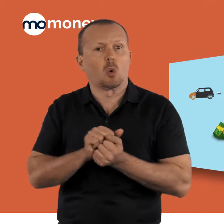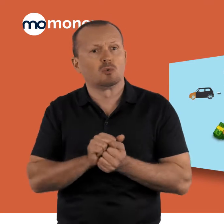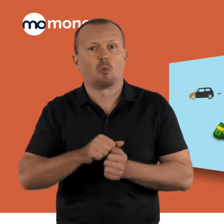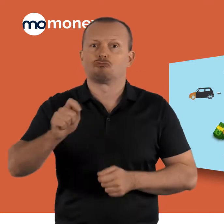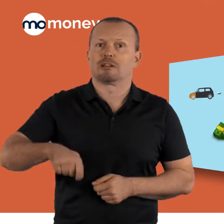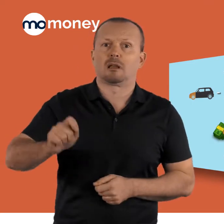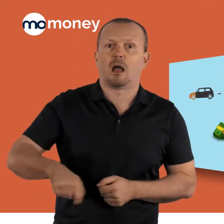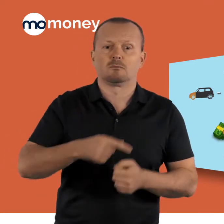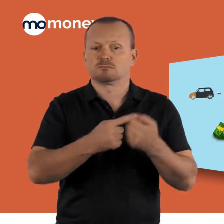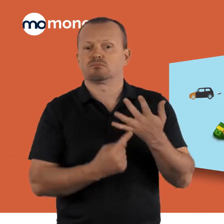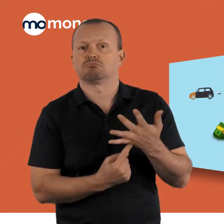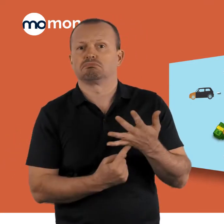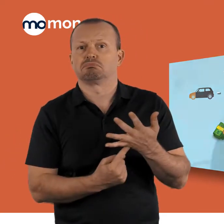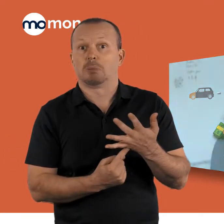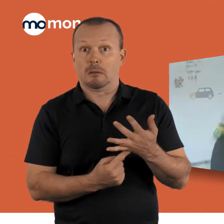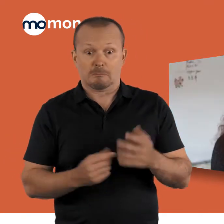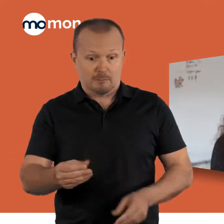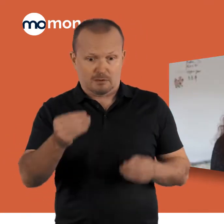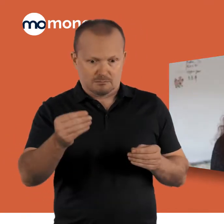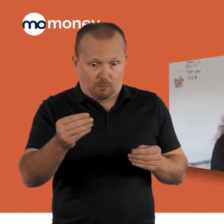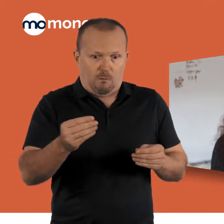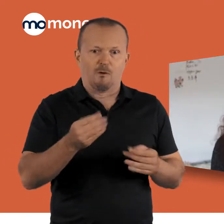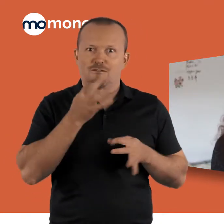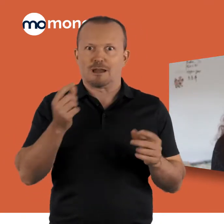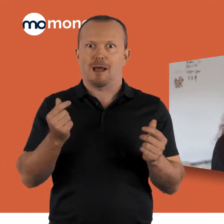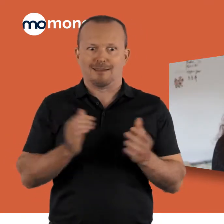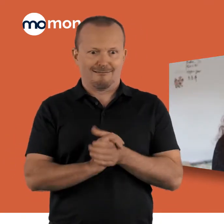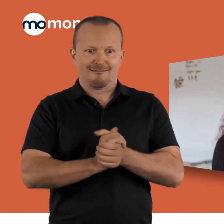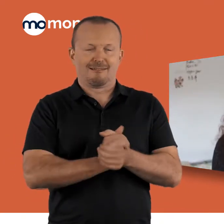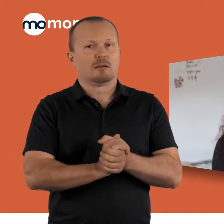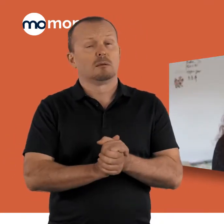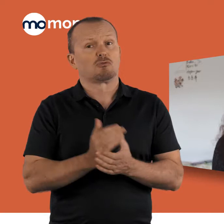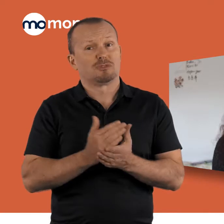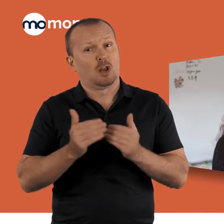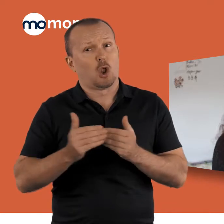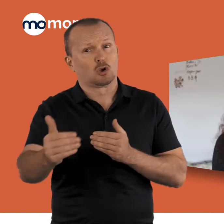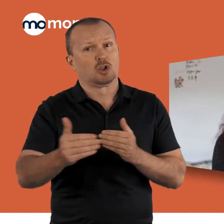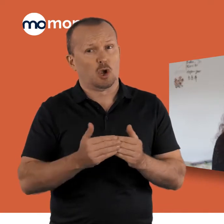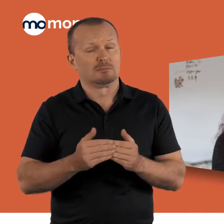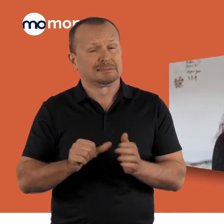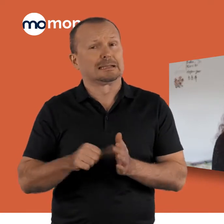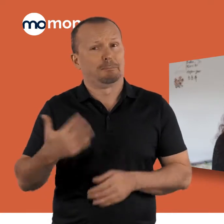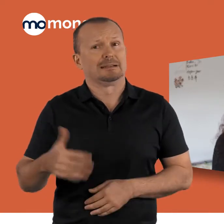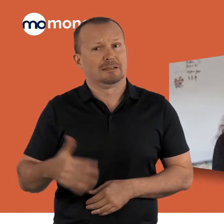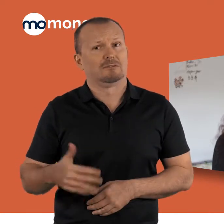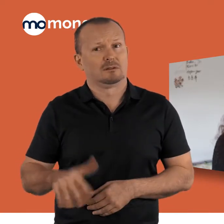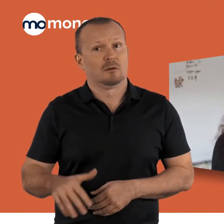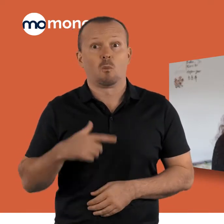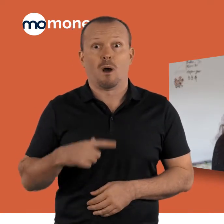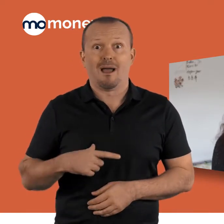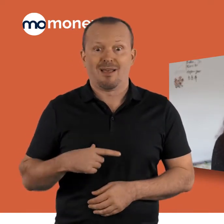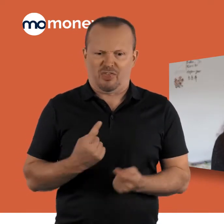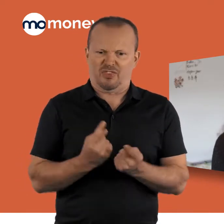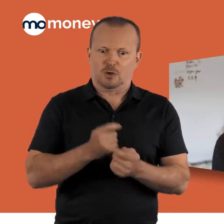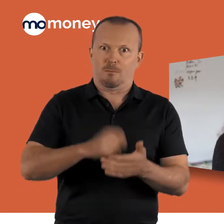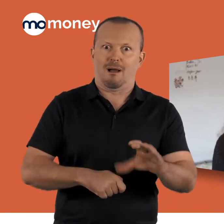and credit cards. It can sound great at first, but really credit contracts are an expensive way to purchase products or services